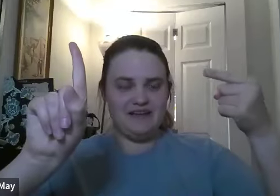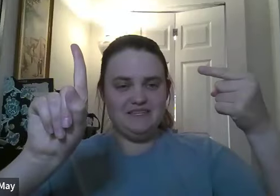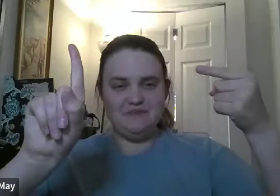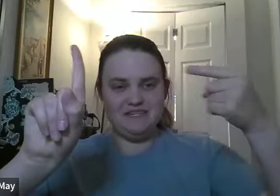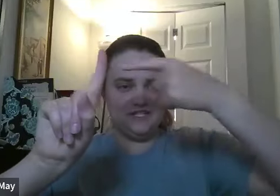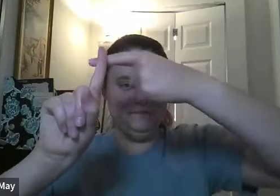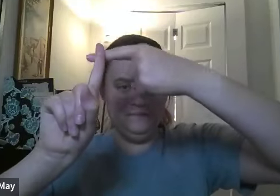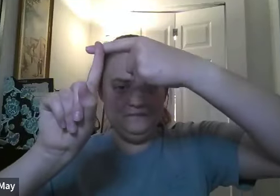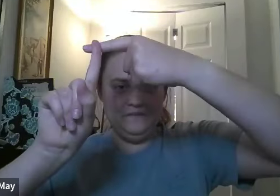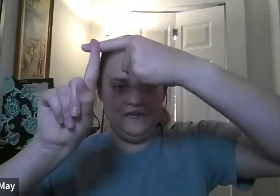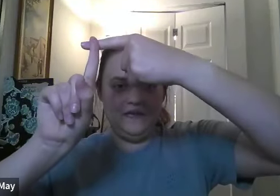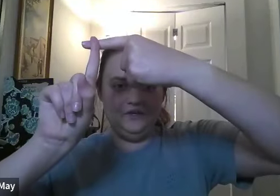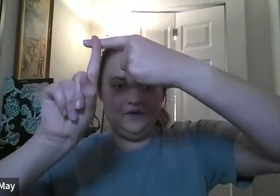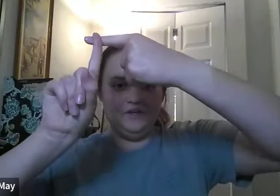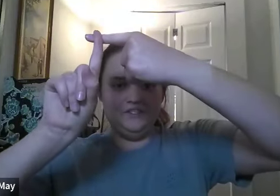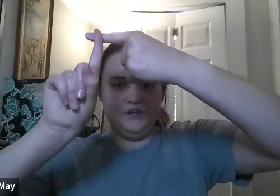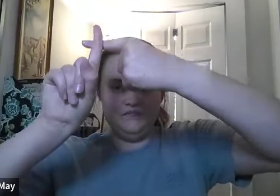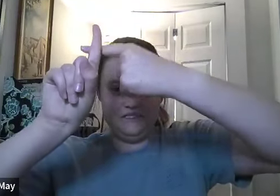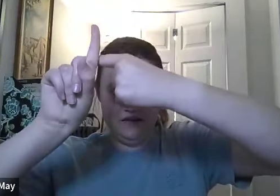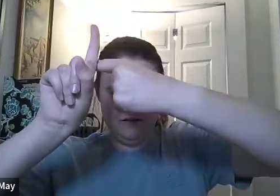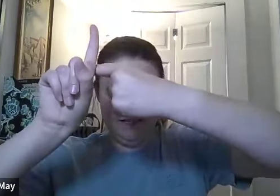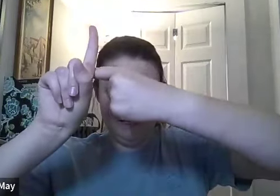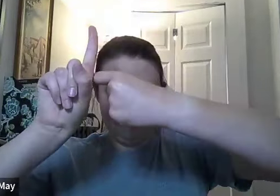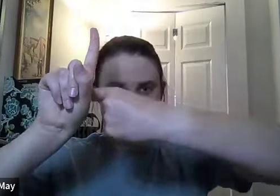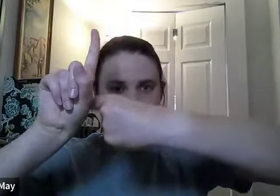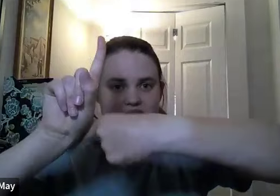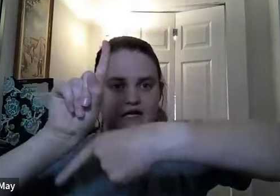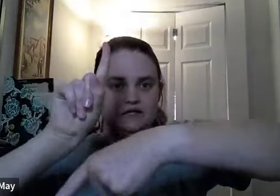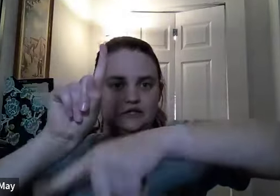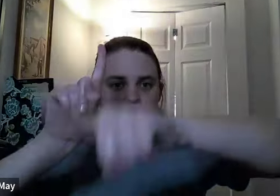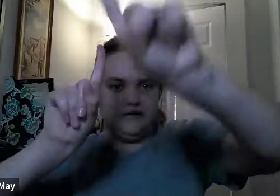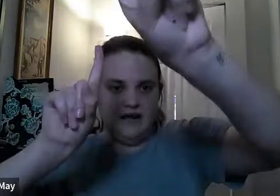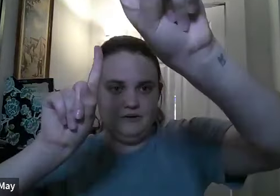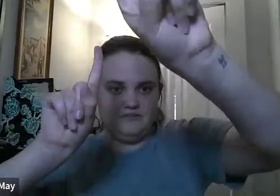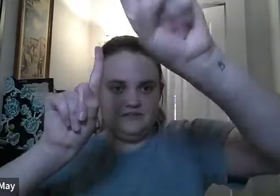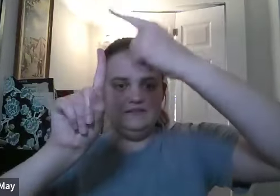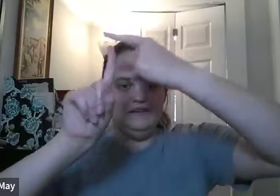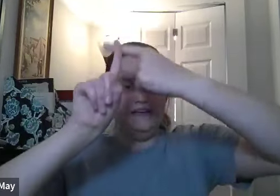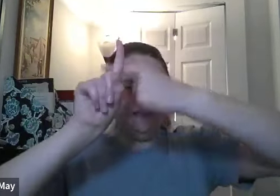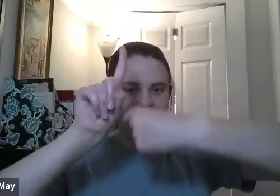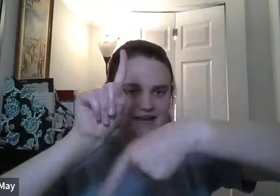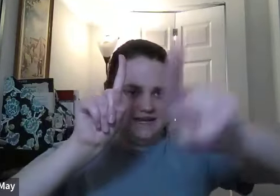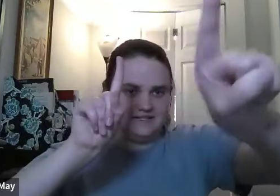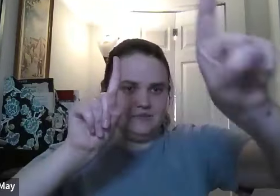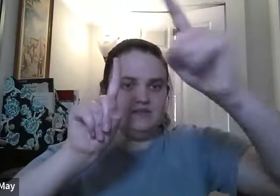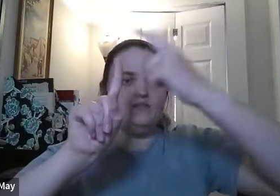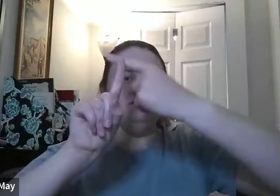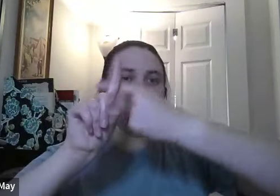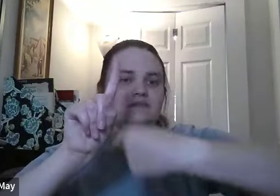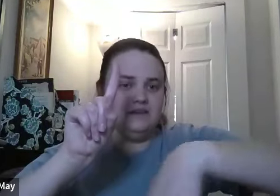in this position. You're going to go down again and loop it out. Next month.